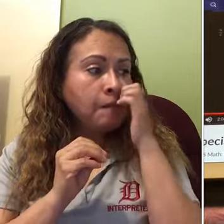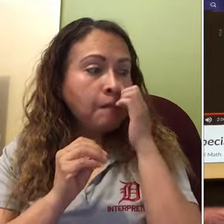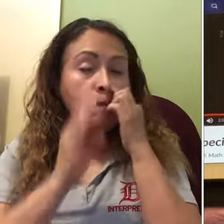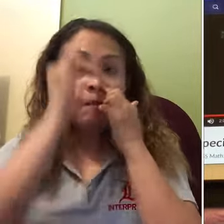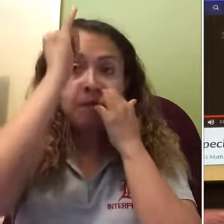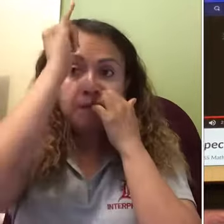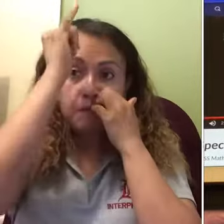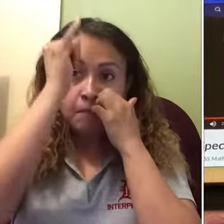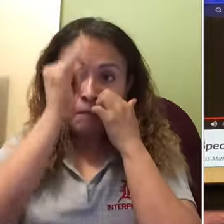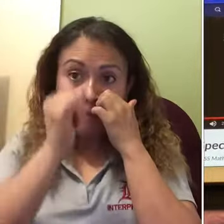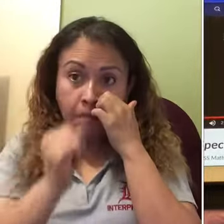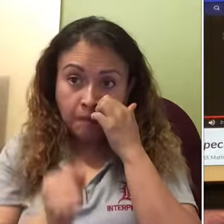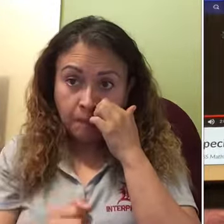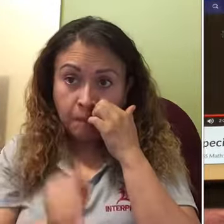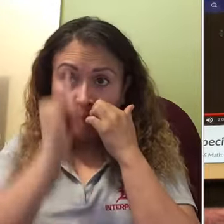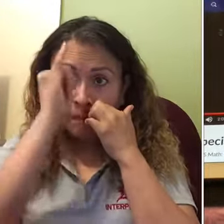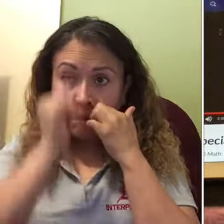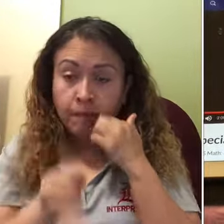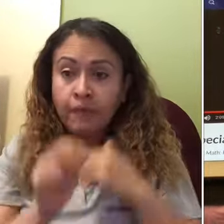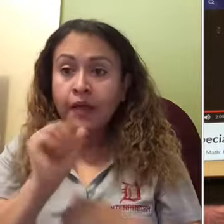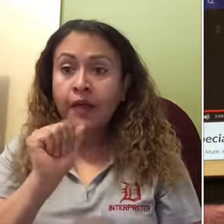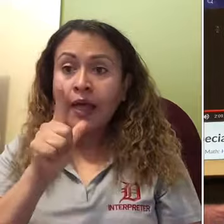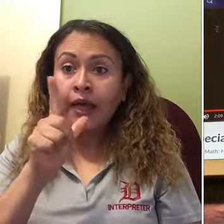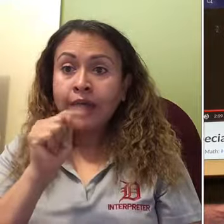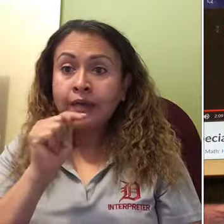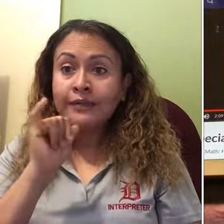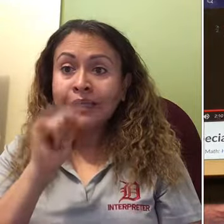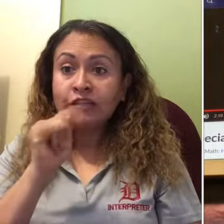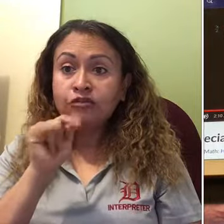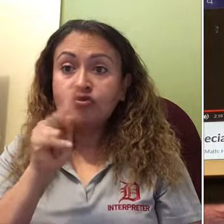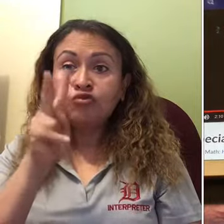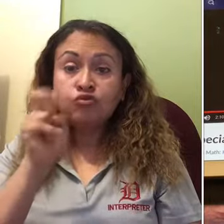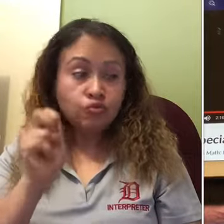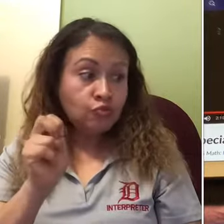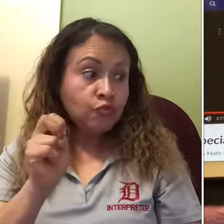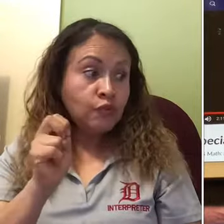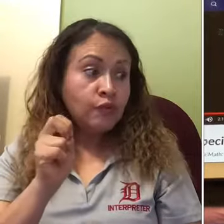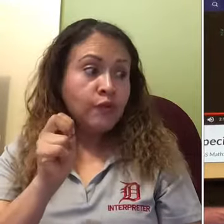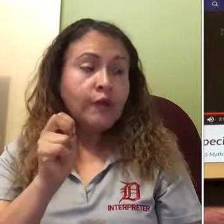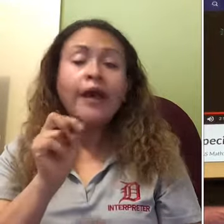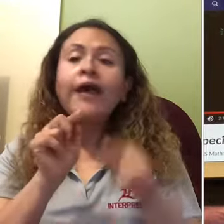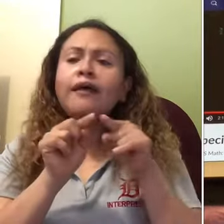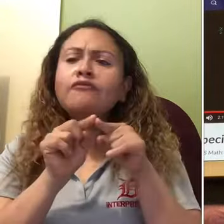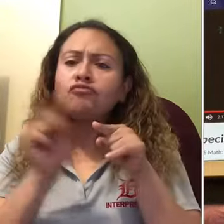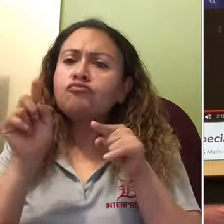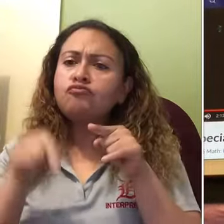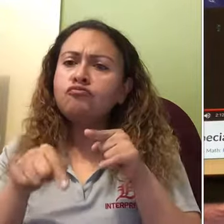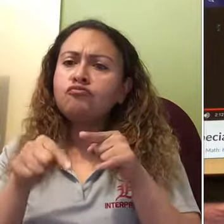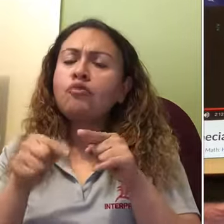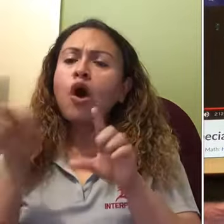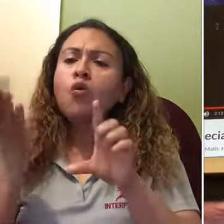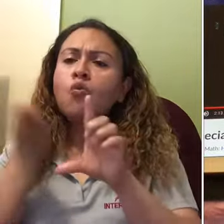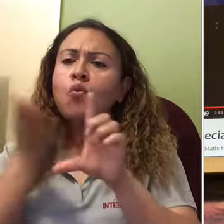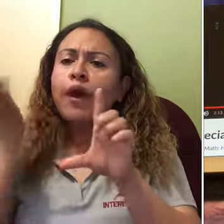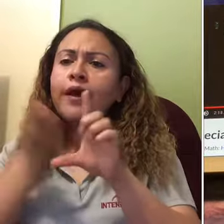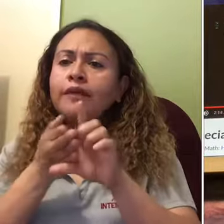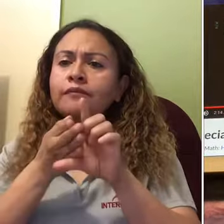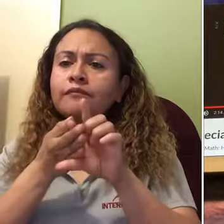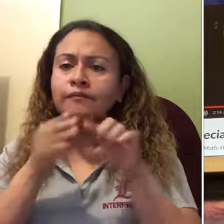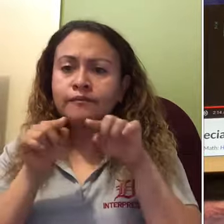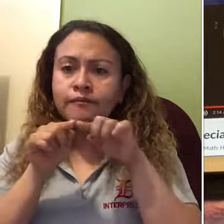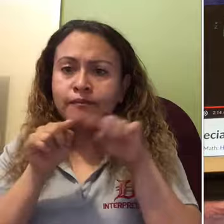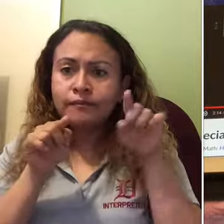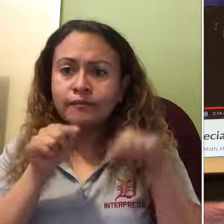definition, when I'm constructing an altitude, it's going to intersect the base right here at a right angle. So that's going to be a right angle, and then this is going to be a right